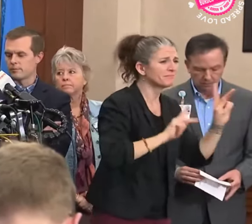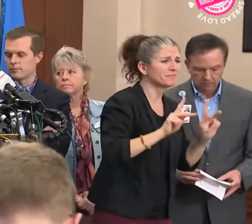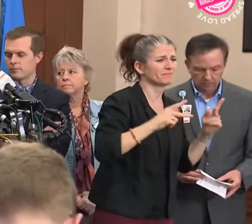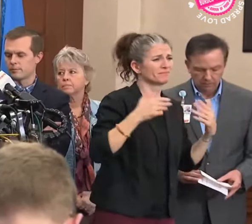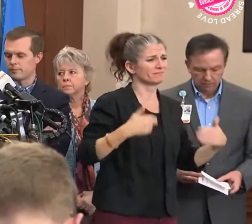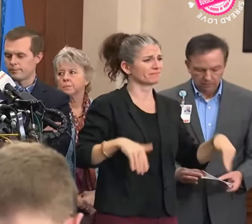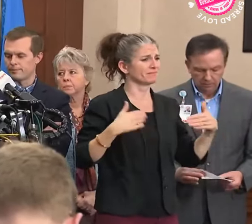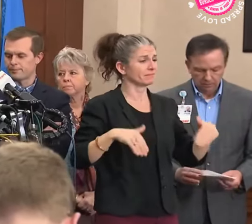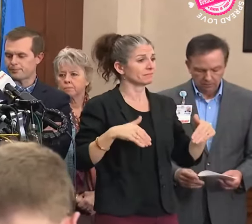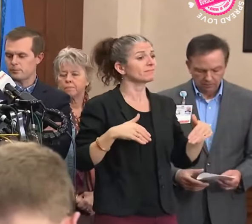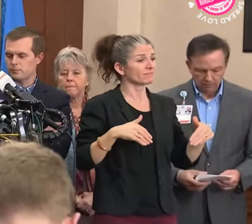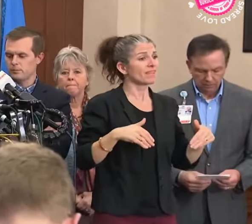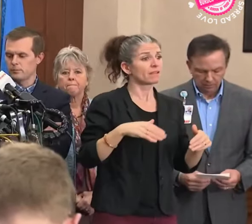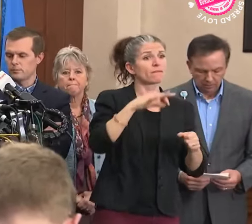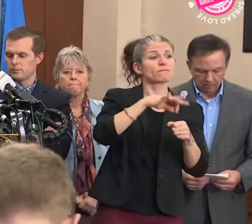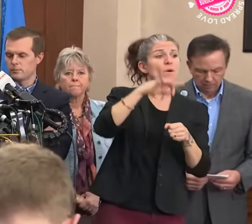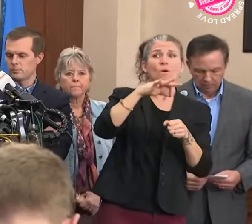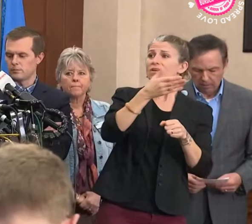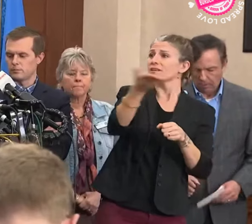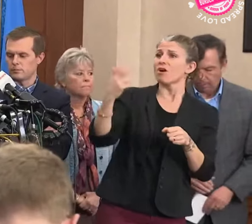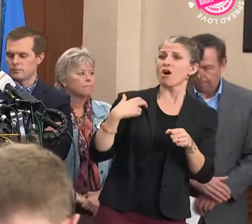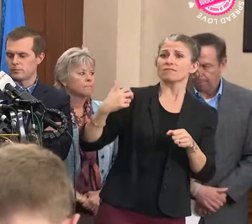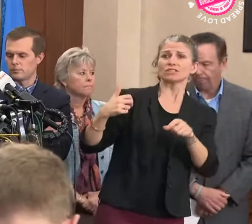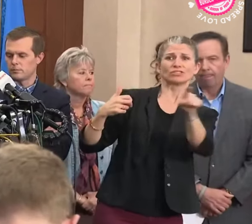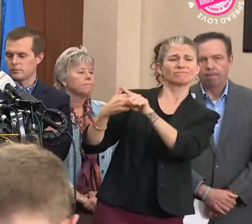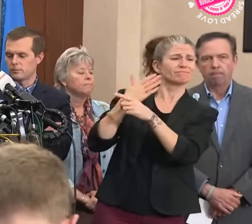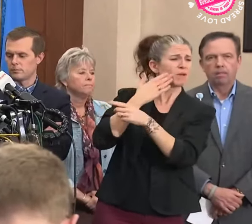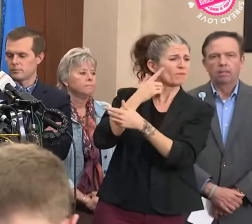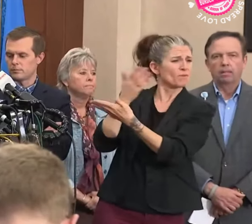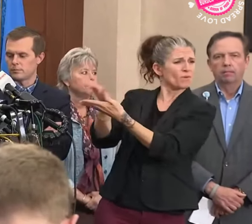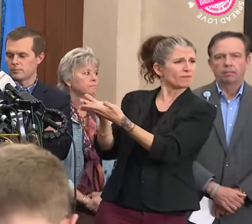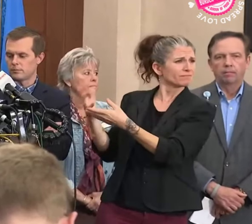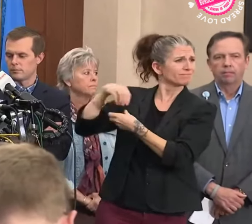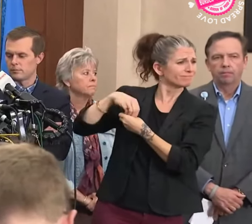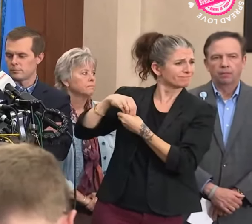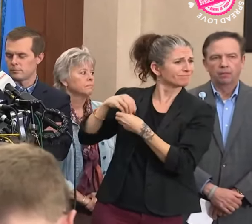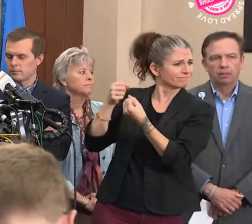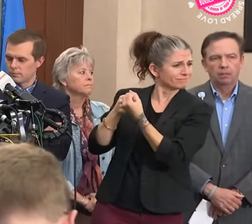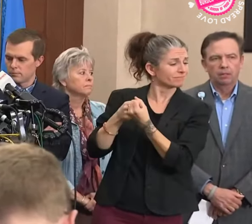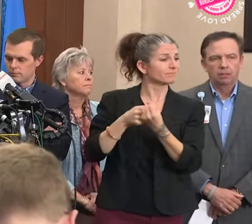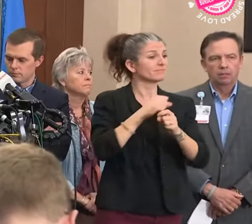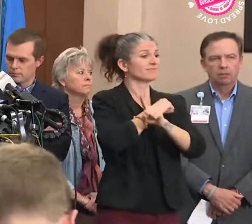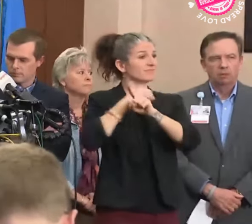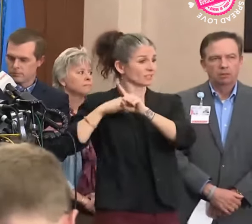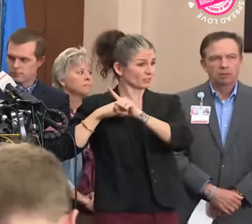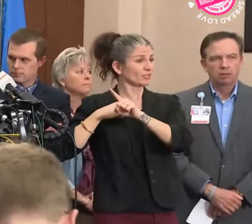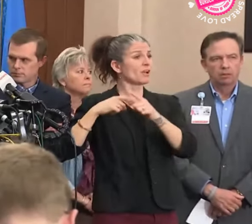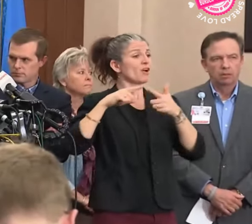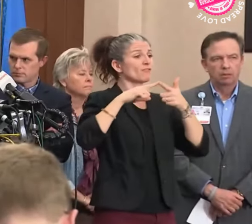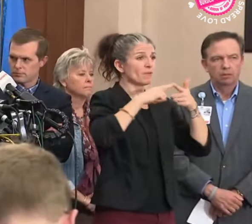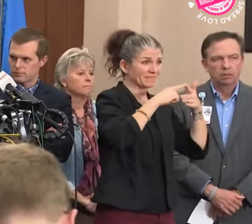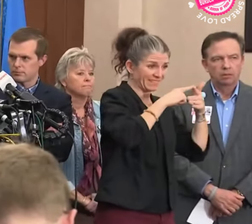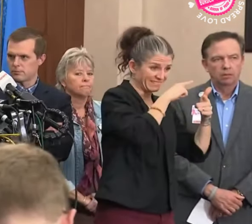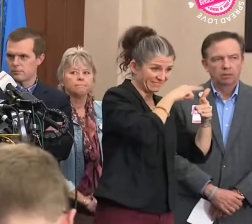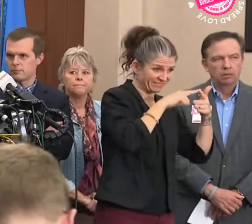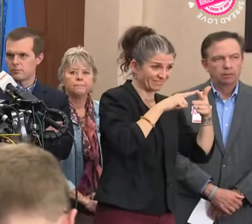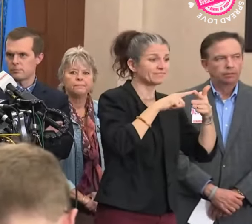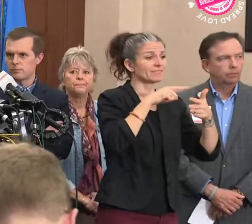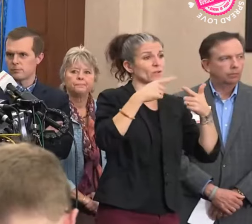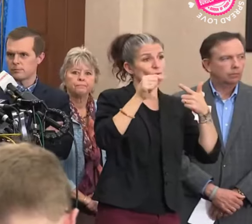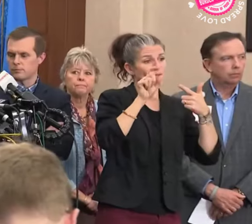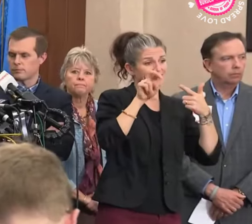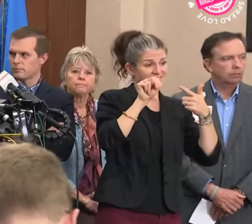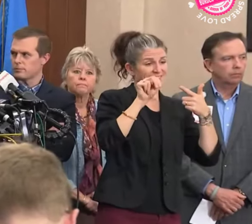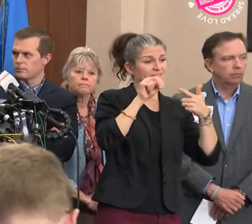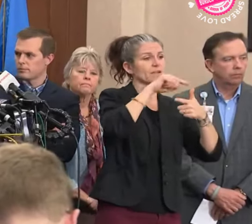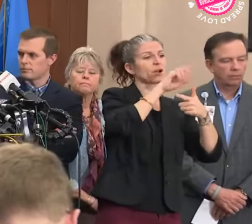will be U.S. Senator Susan Collins, U.S. Representative Jared Golden, and Steve Littleson, President and CEO of Central Maine Medical Center.